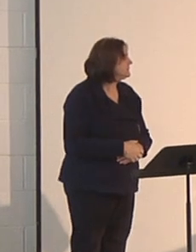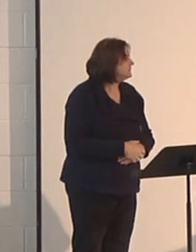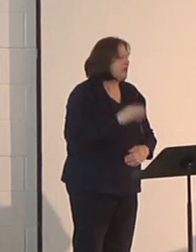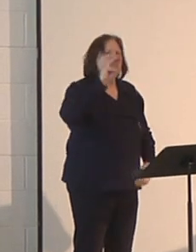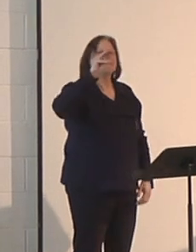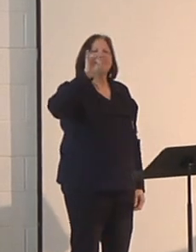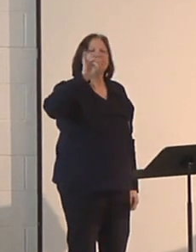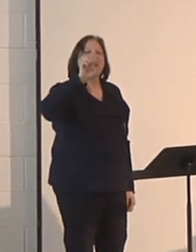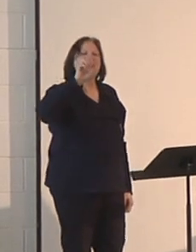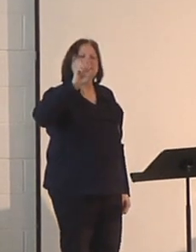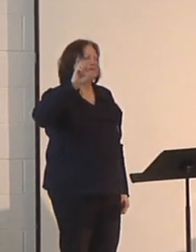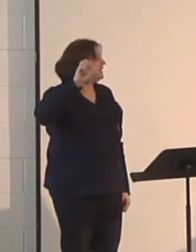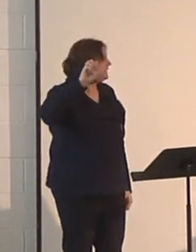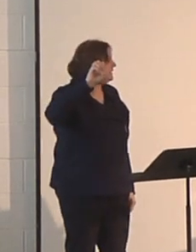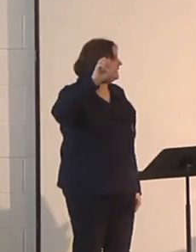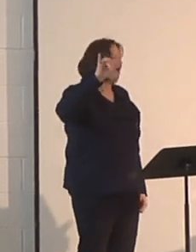My Si Le My Sheng Ya.